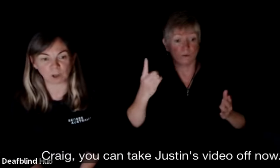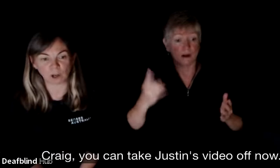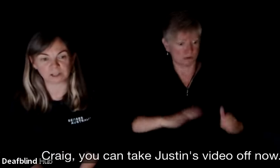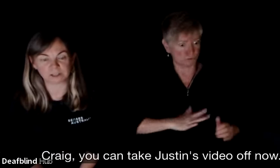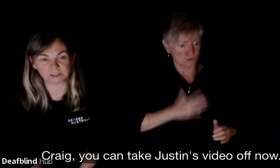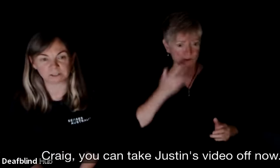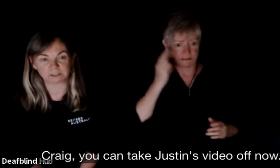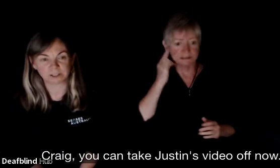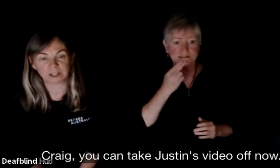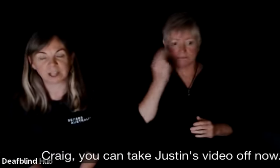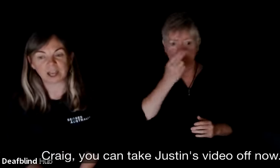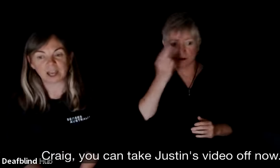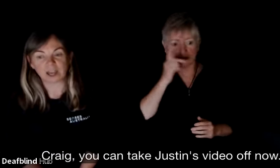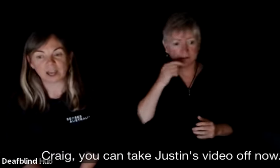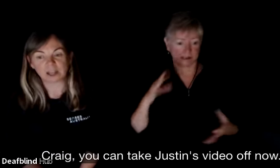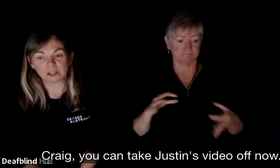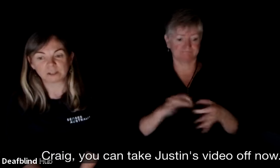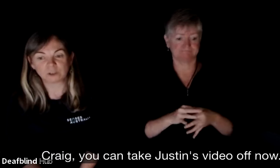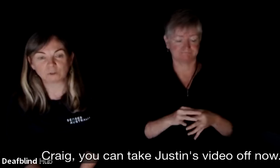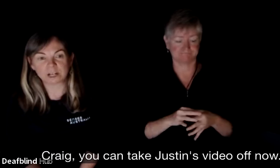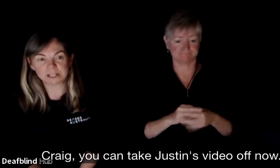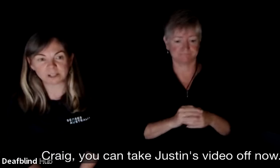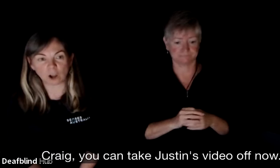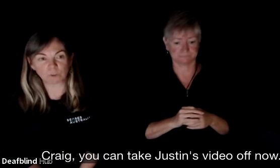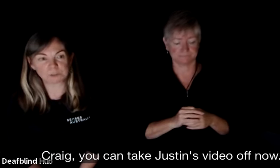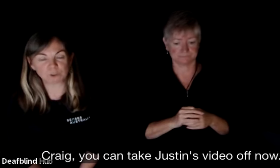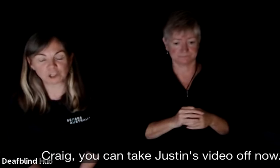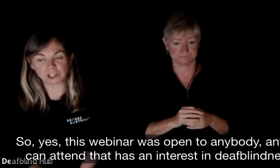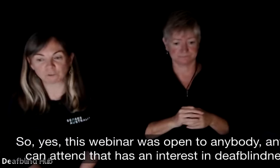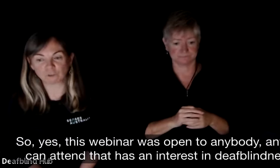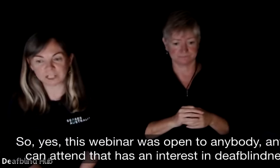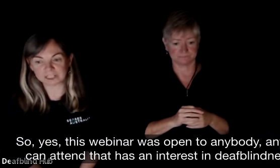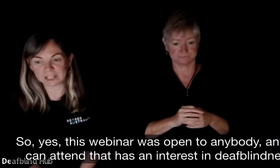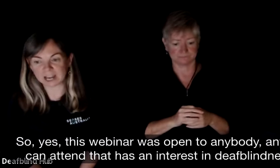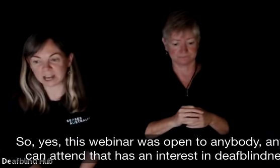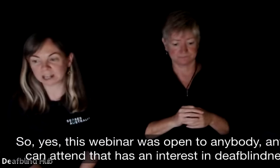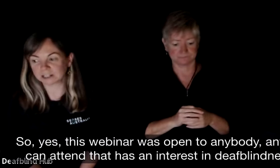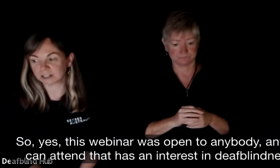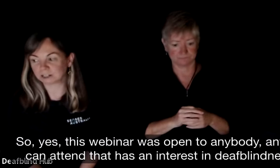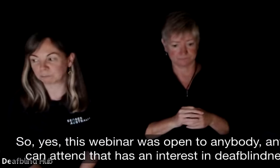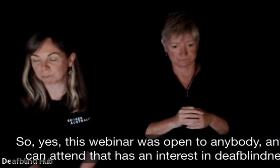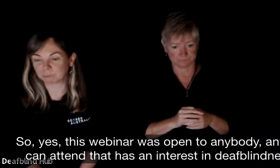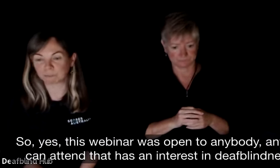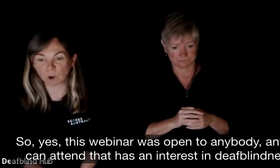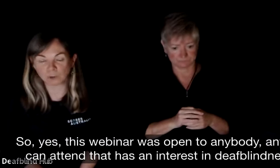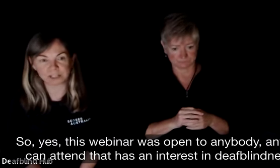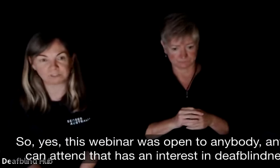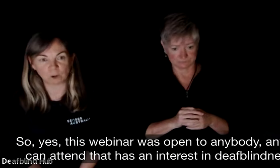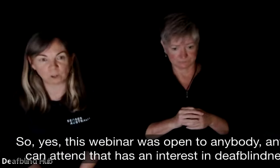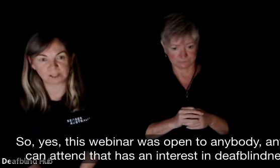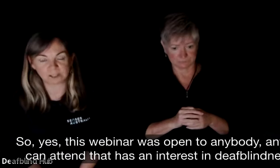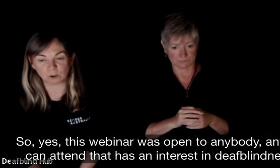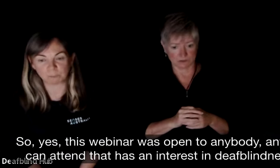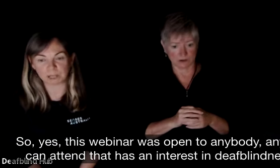deaf blindness. The reason I was pushing really hard,